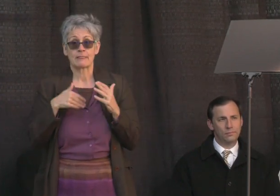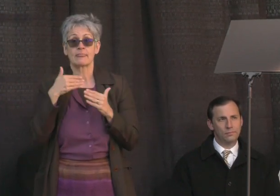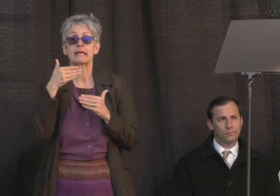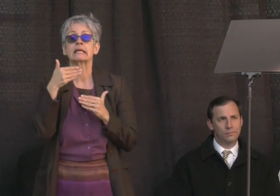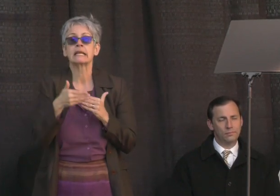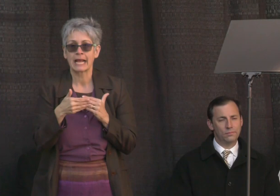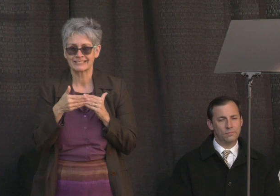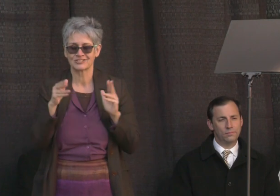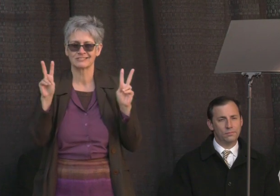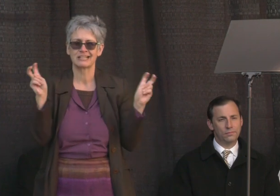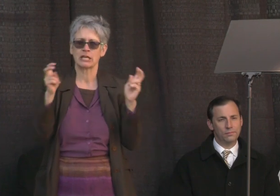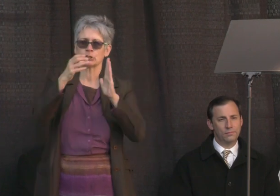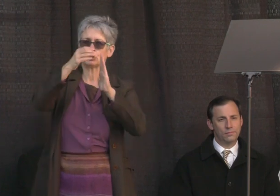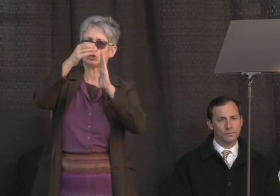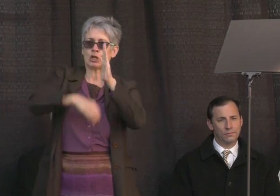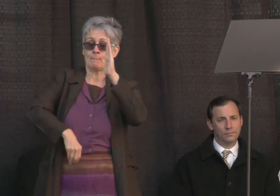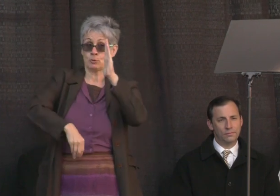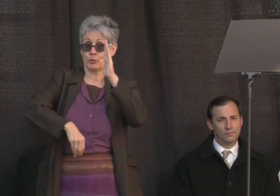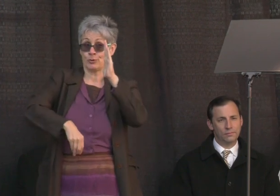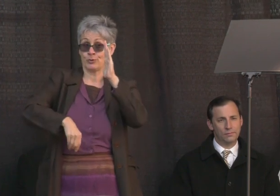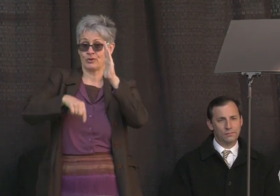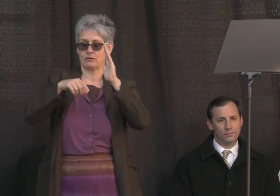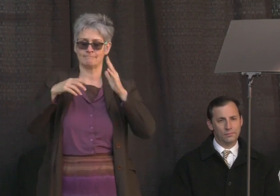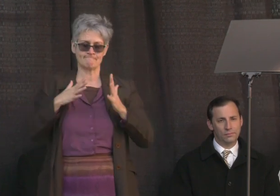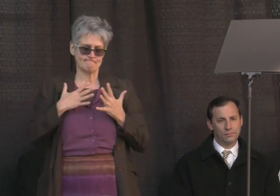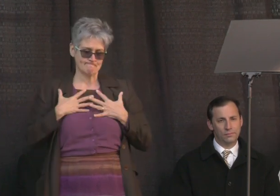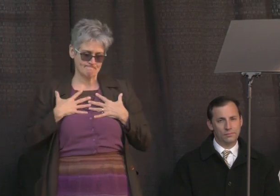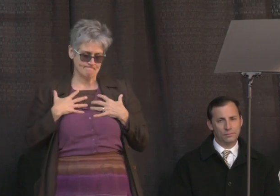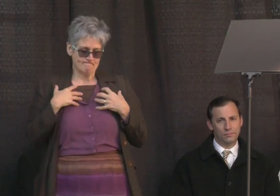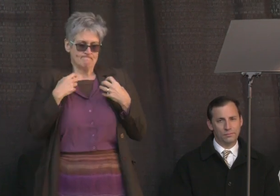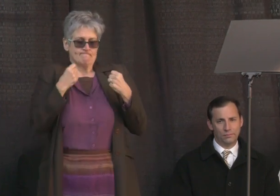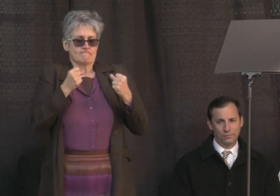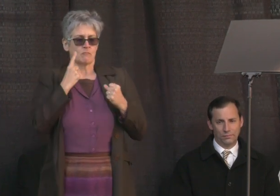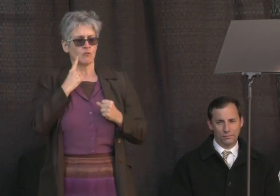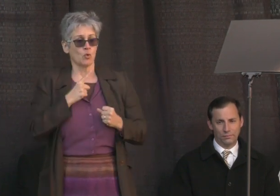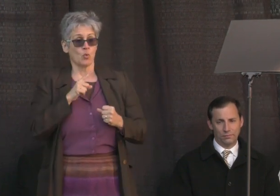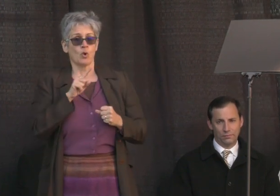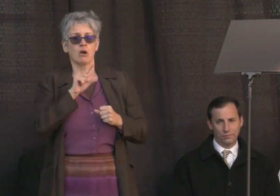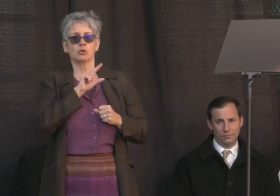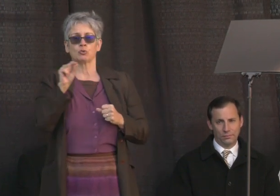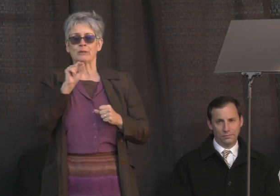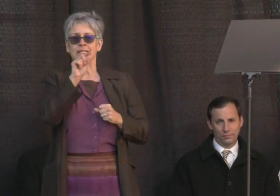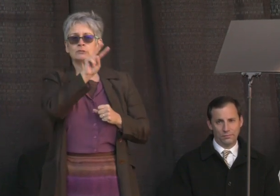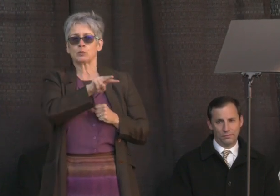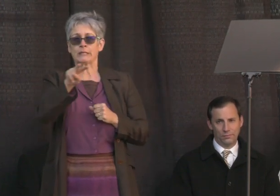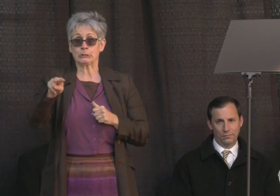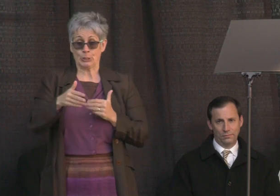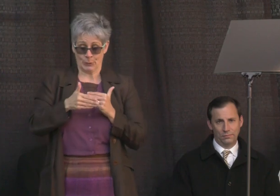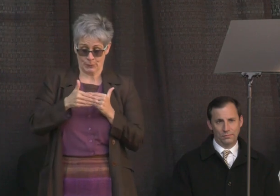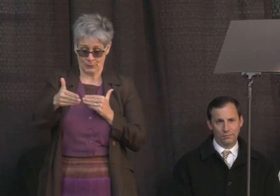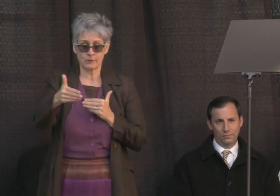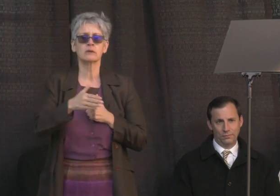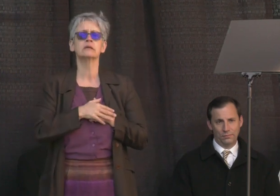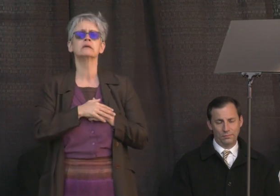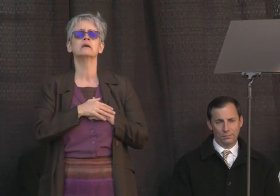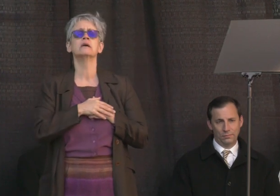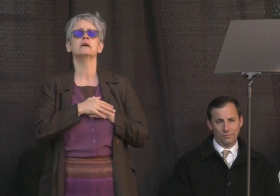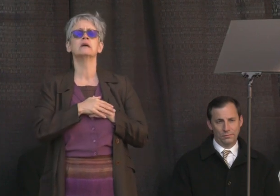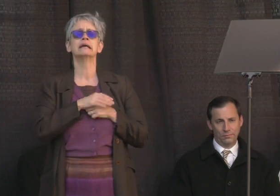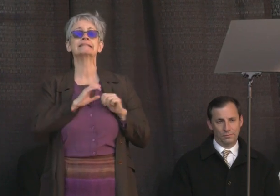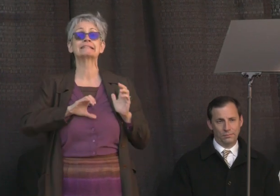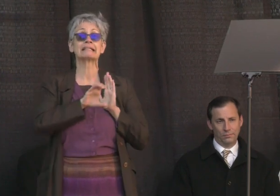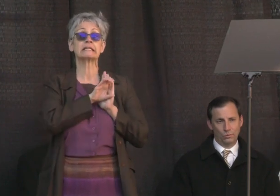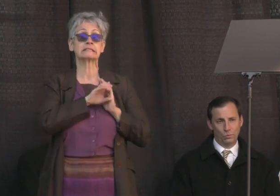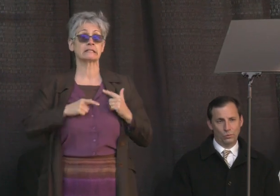city and renew our energy for the upcoming year, I'll leave you with this. As citizens of Columbia, it can be easy to get